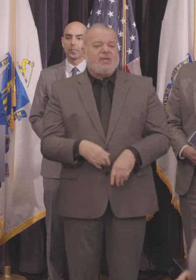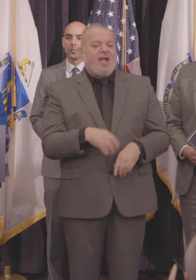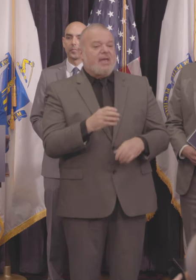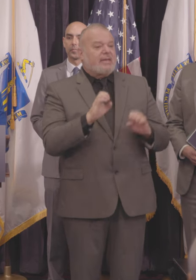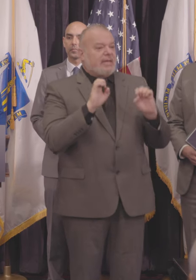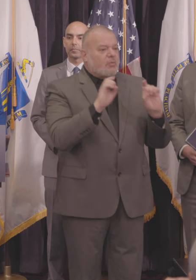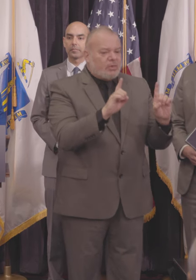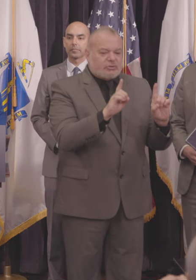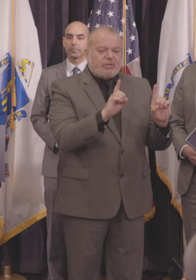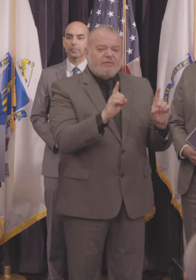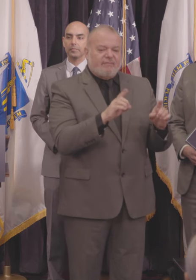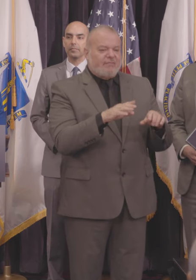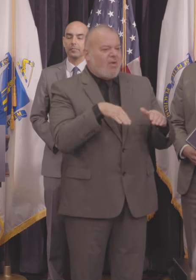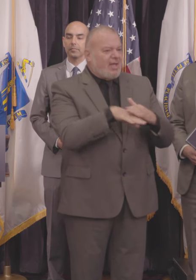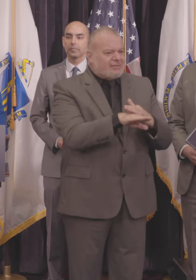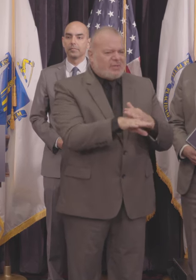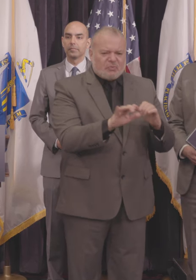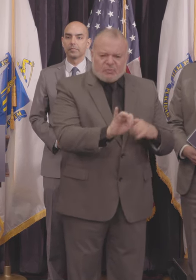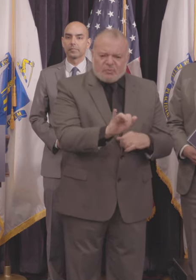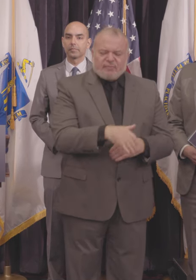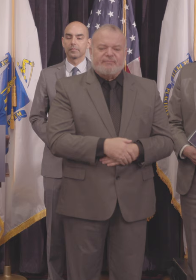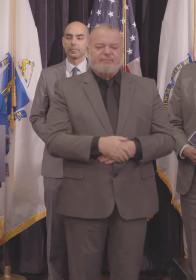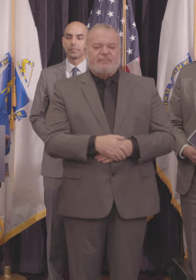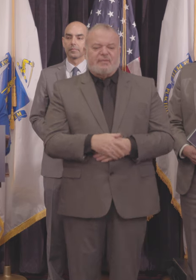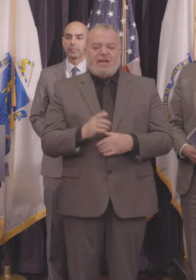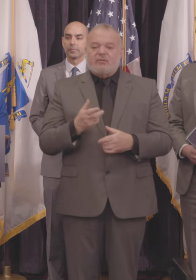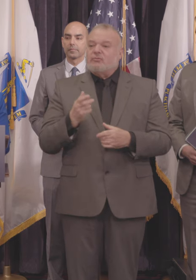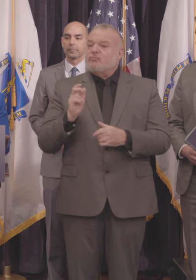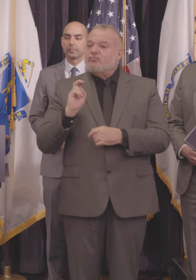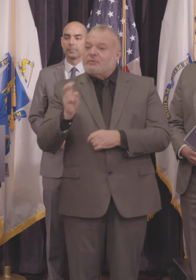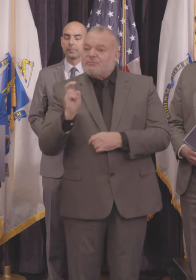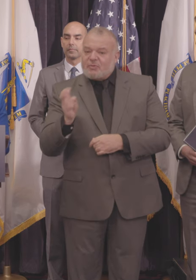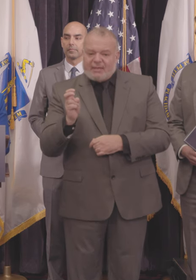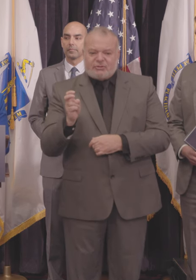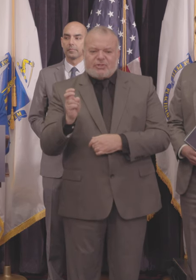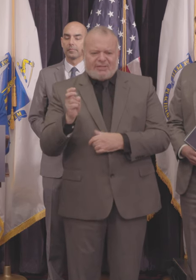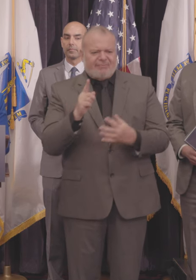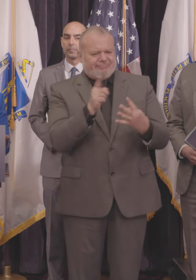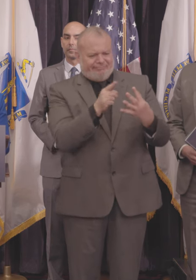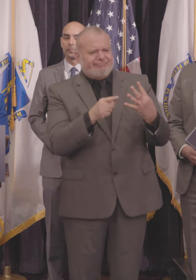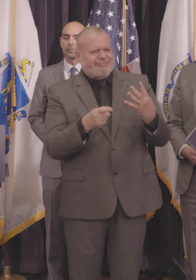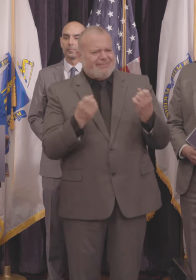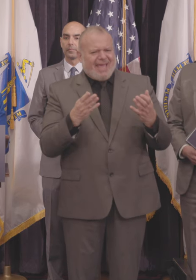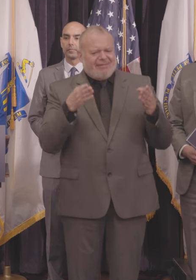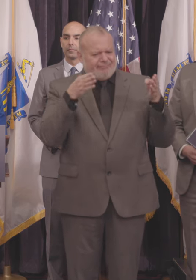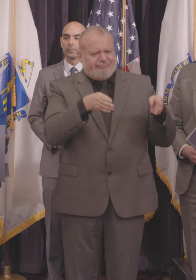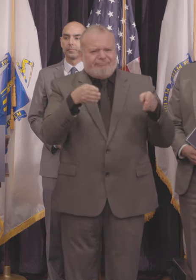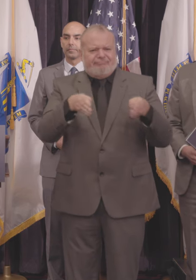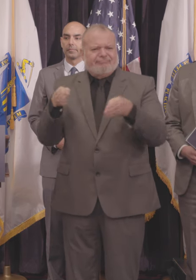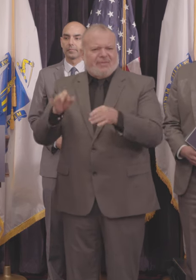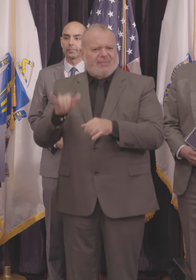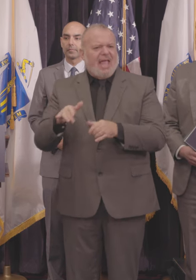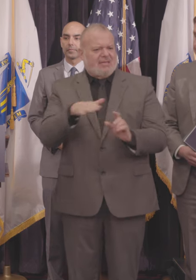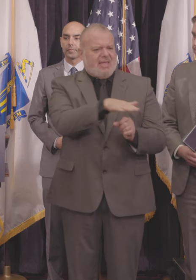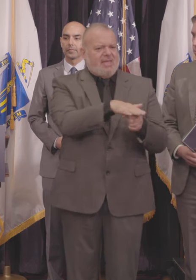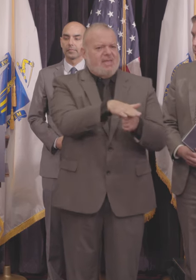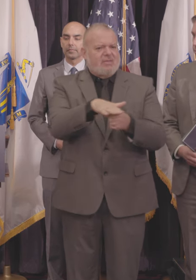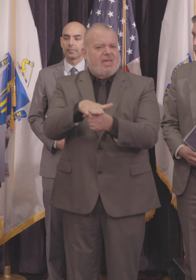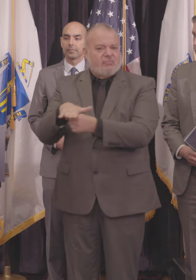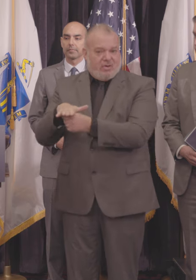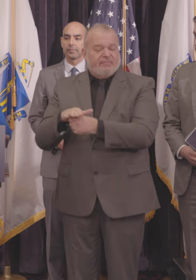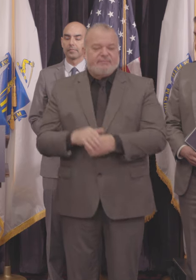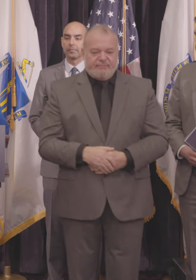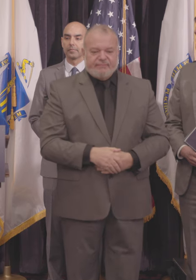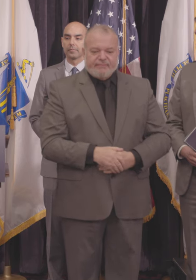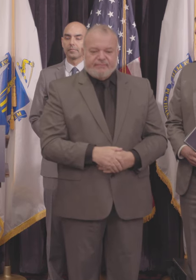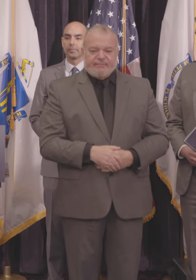and reliable. In total, it calls for an outlay of $56.1 billion, which is a